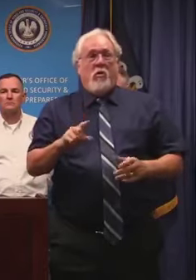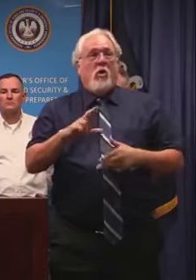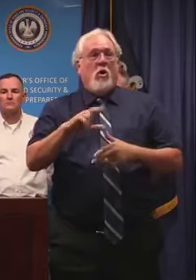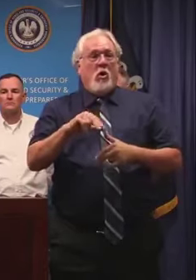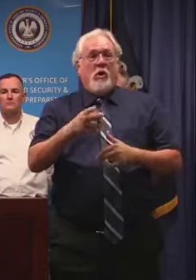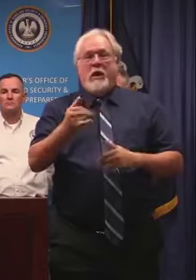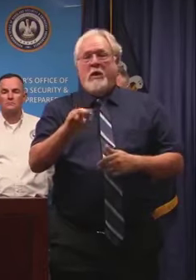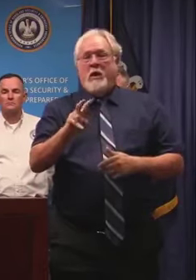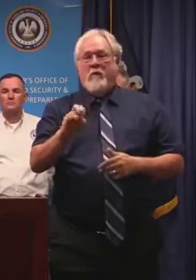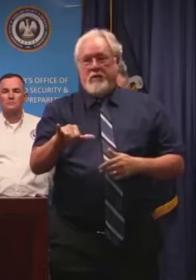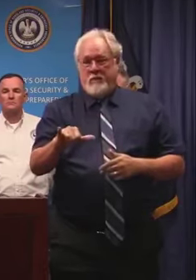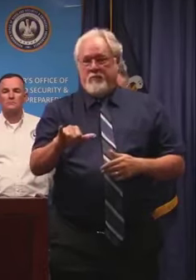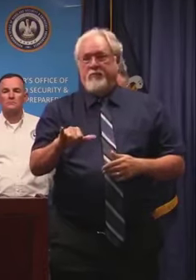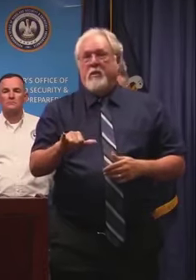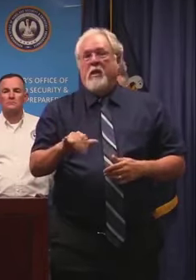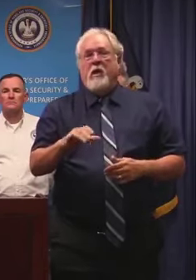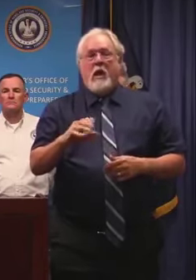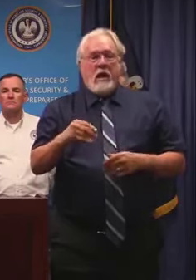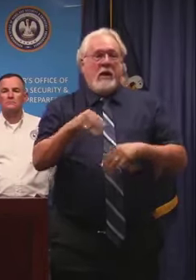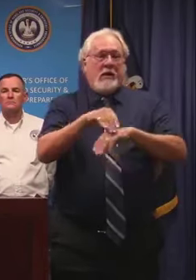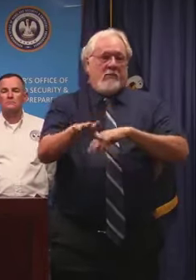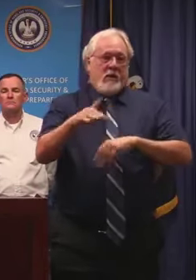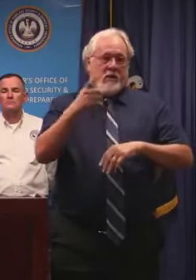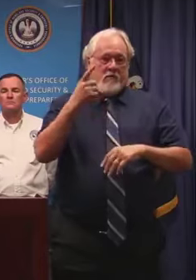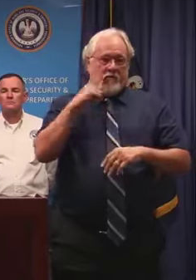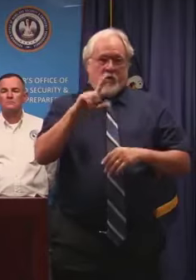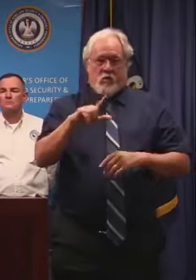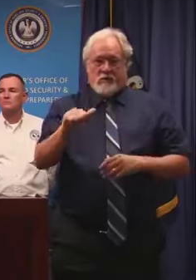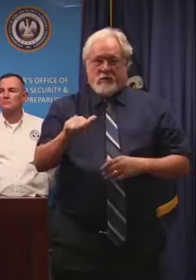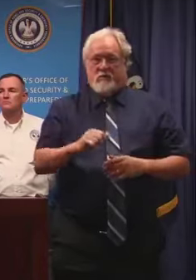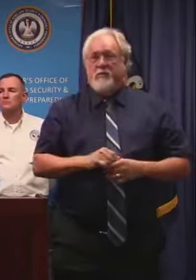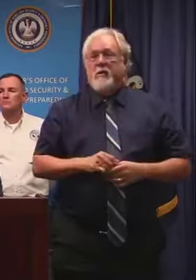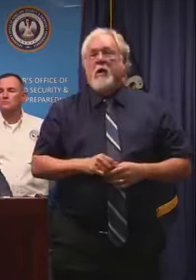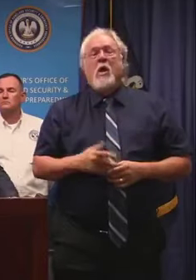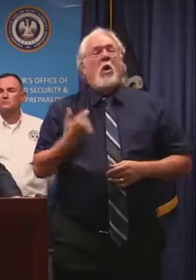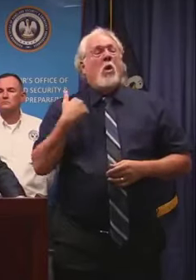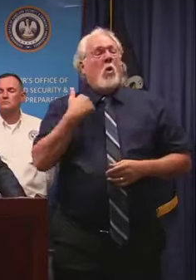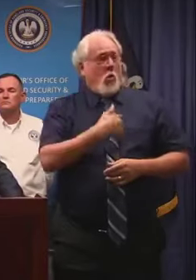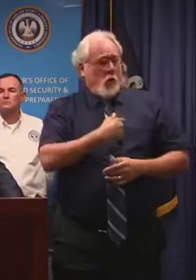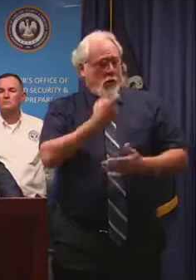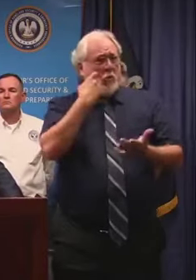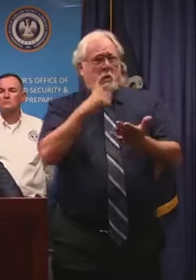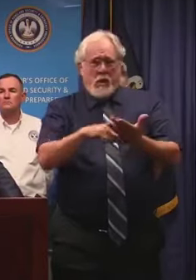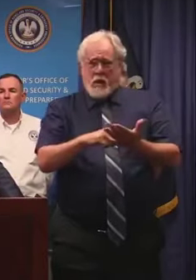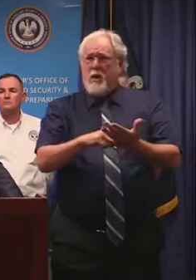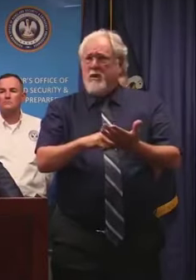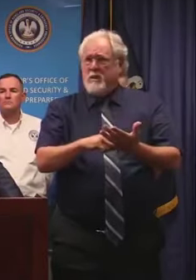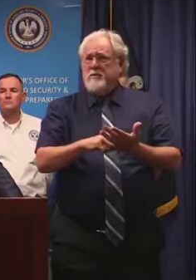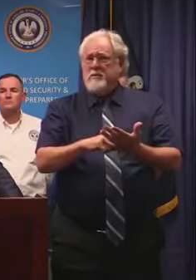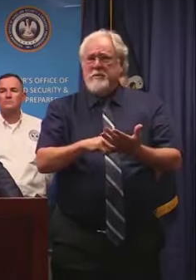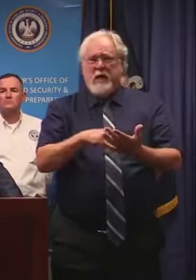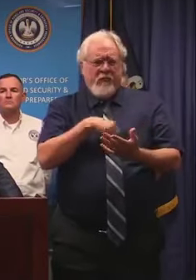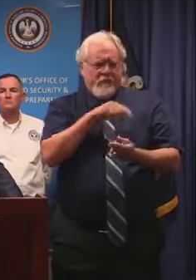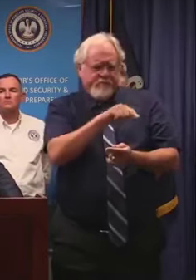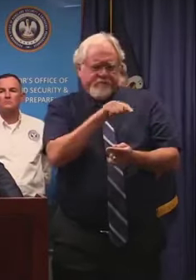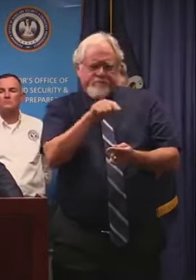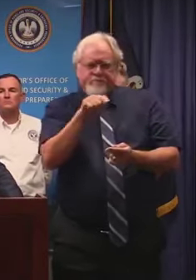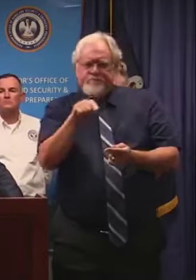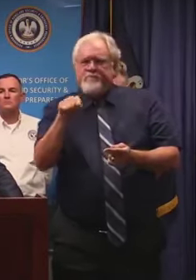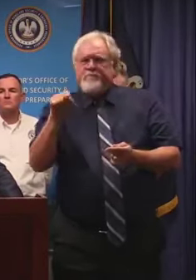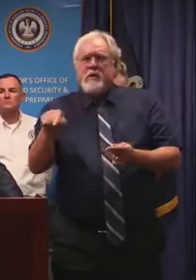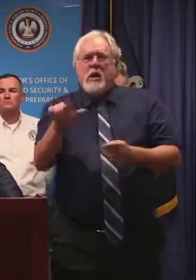Hurricane Harvey and its impacts on Louisiana. We do recognize that there are particular vulnerabilities right